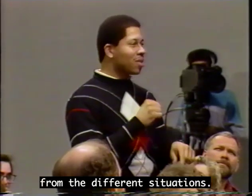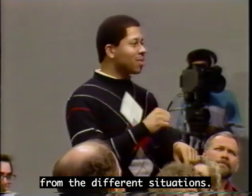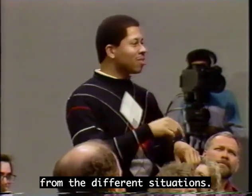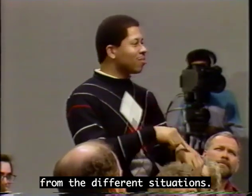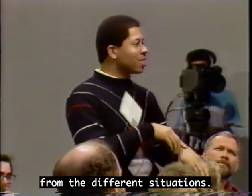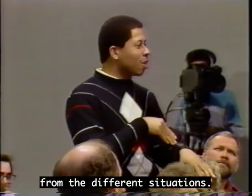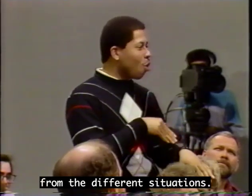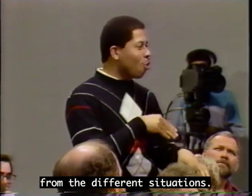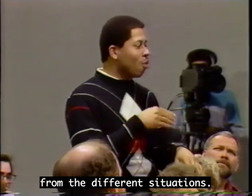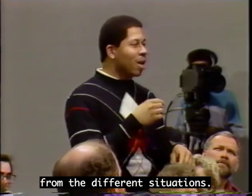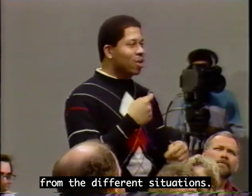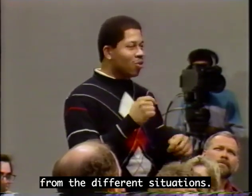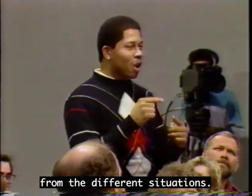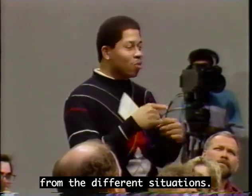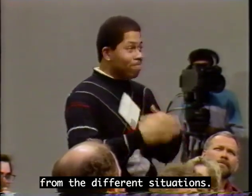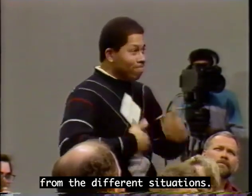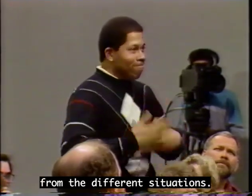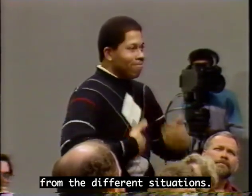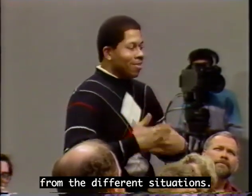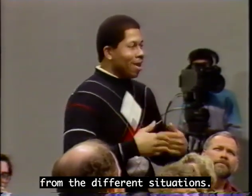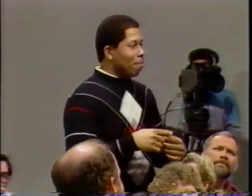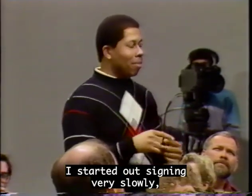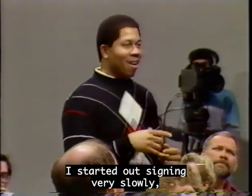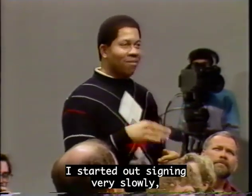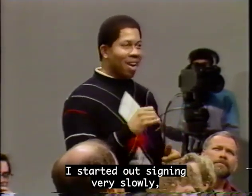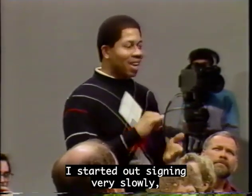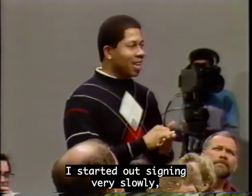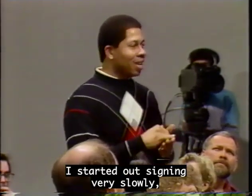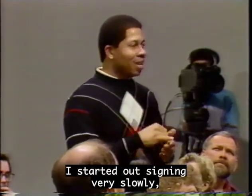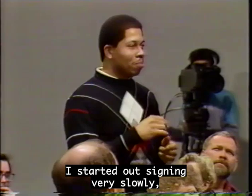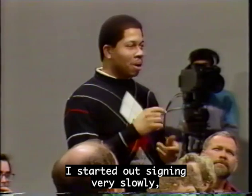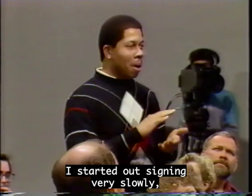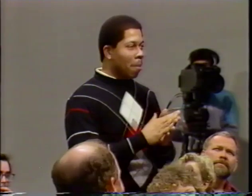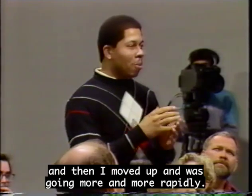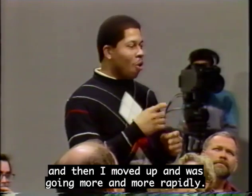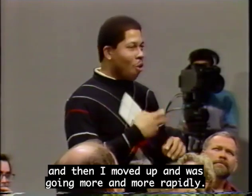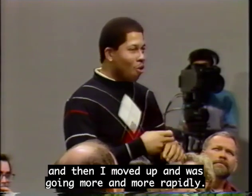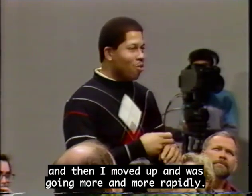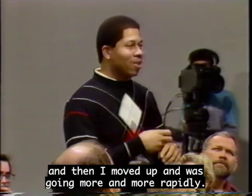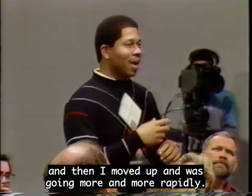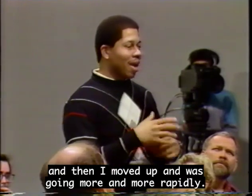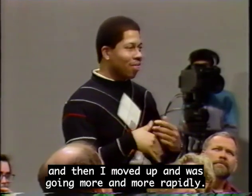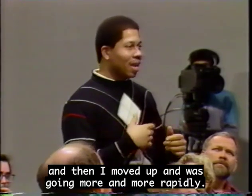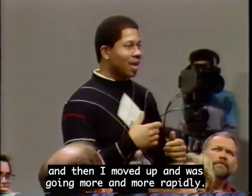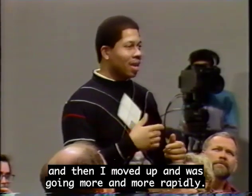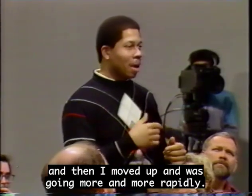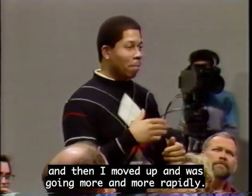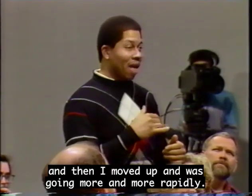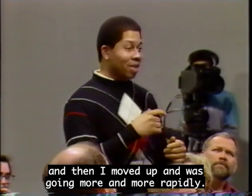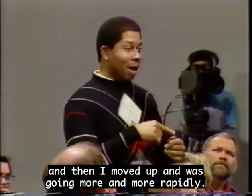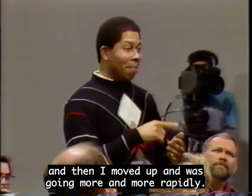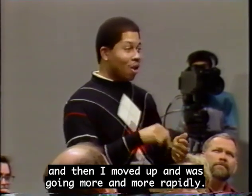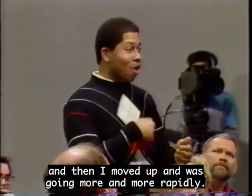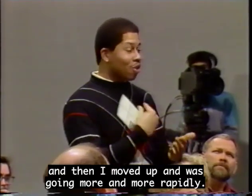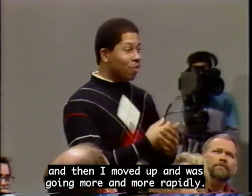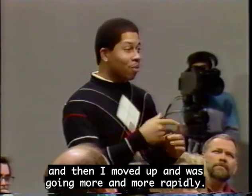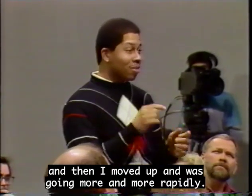from the different situations. I started out signing very slowly, and then I moved up and was going more and more